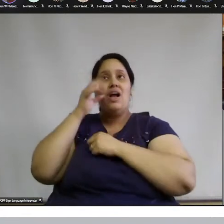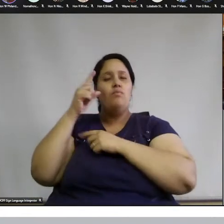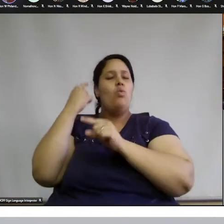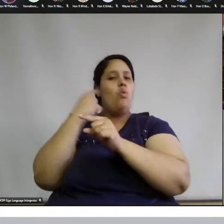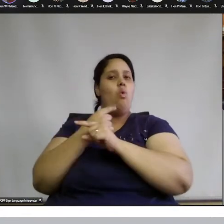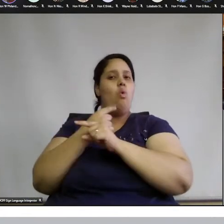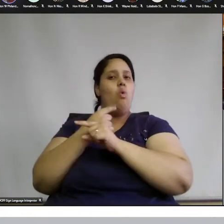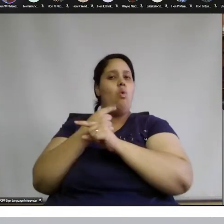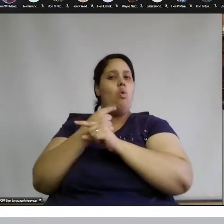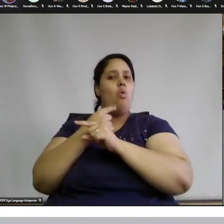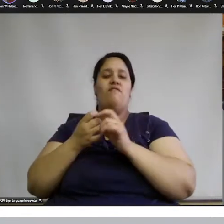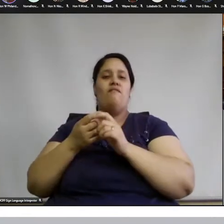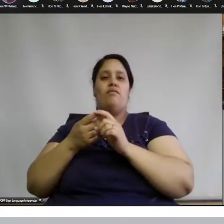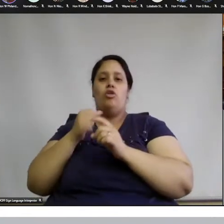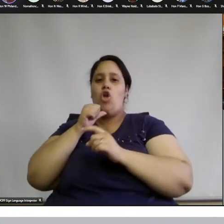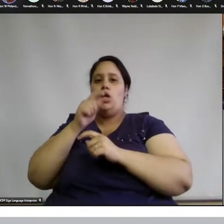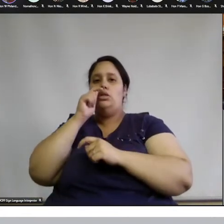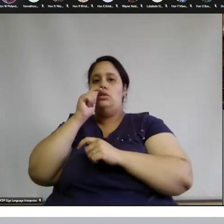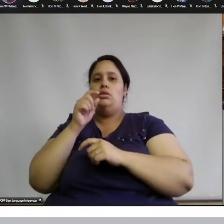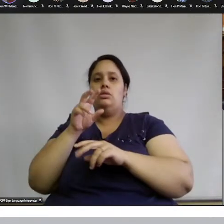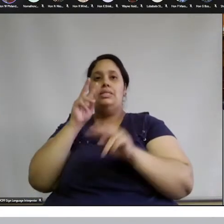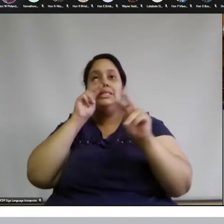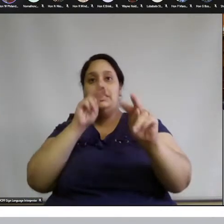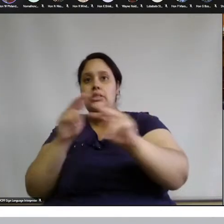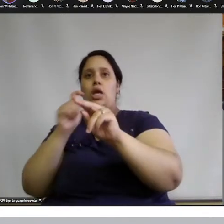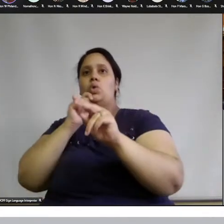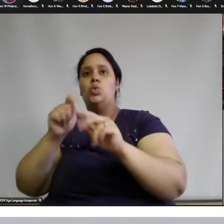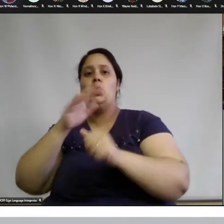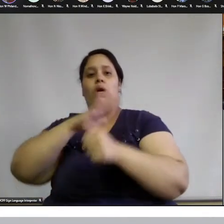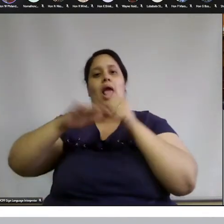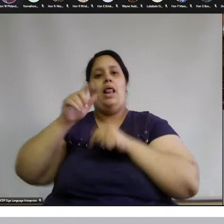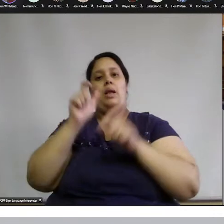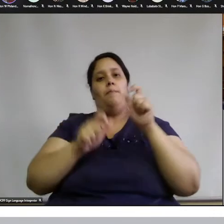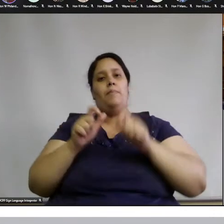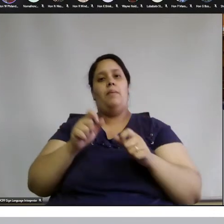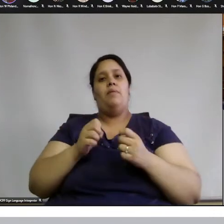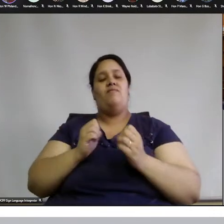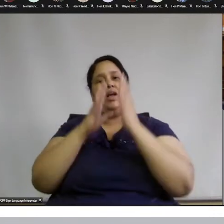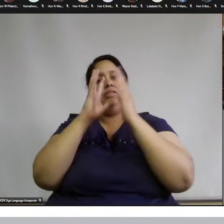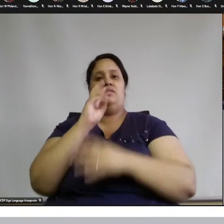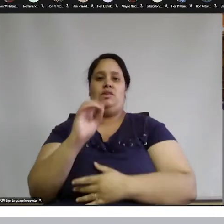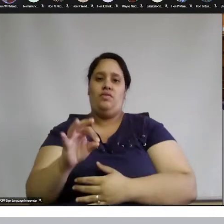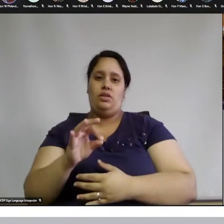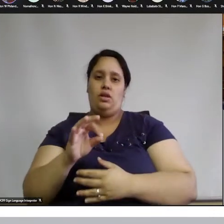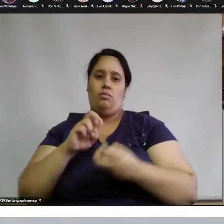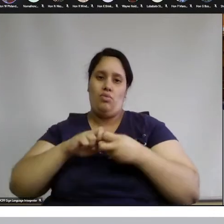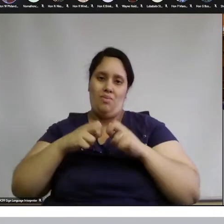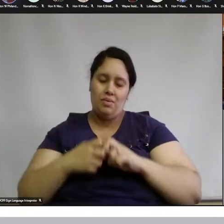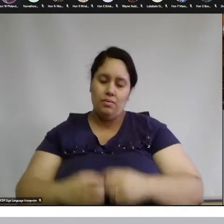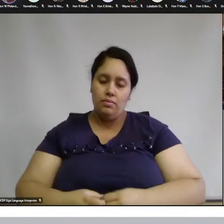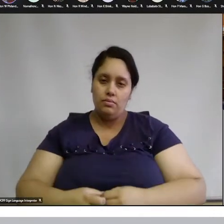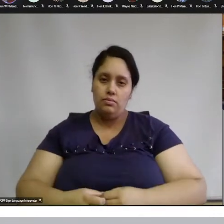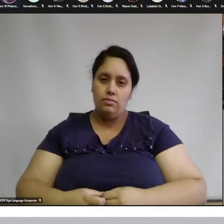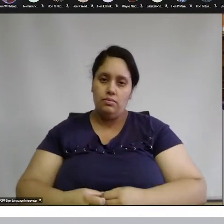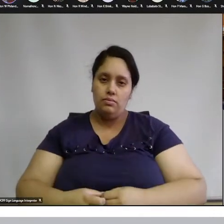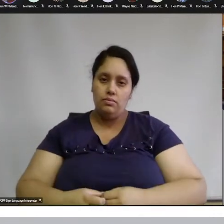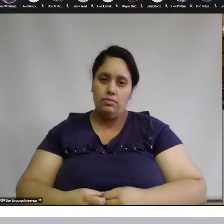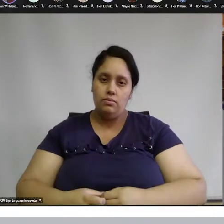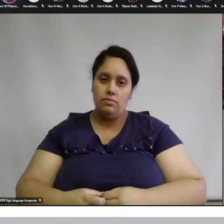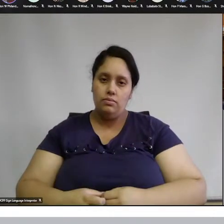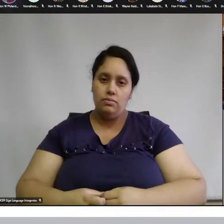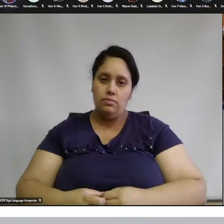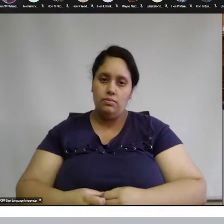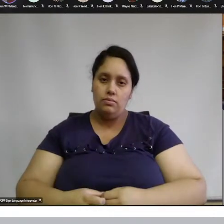of touch with the reality of what people are facing every single day. Deputy Speaker, the people of